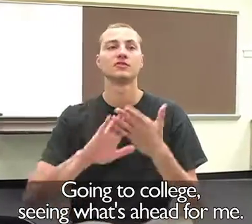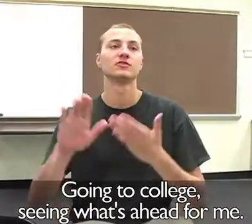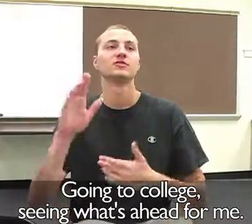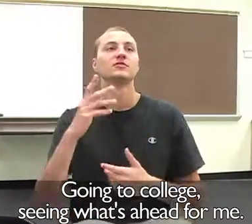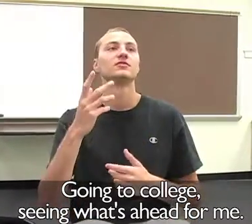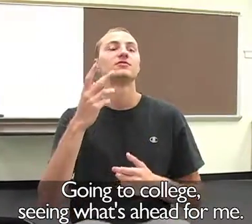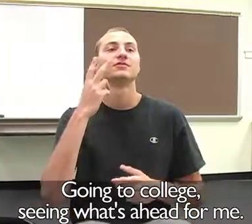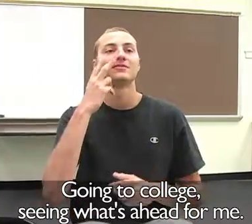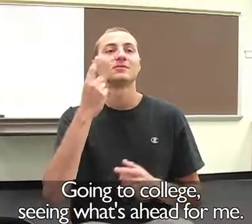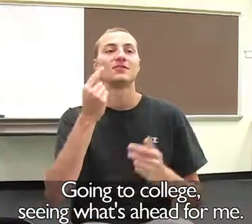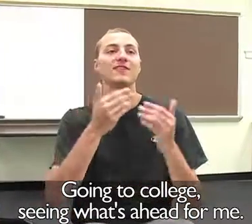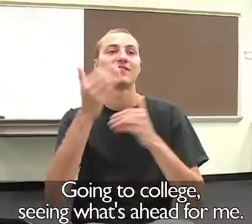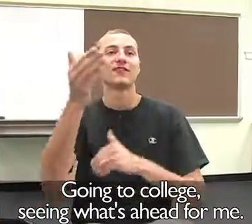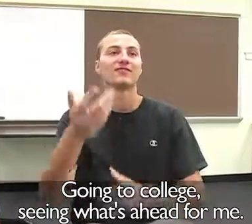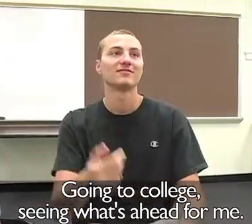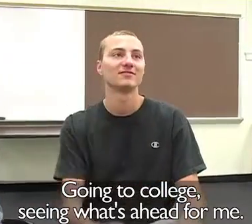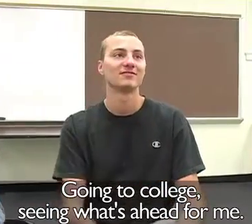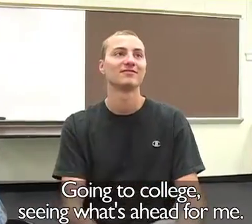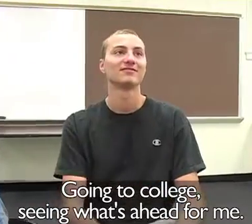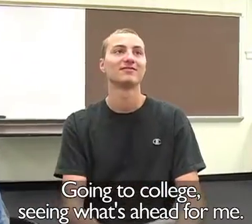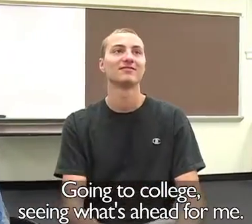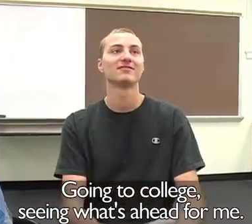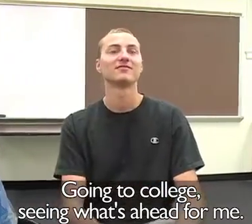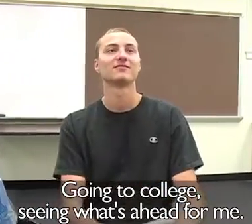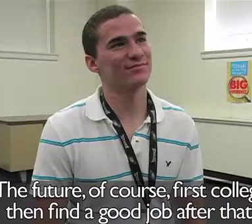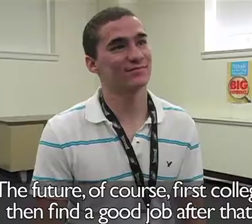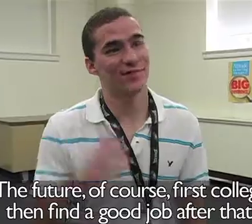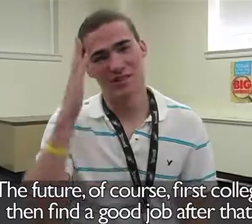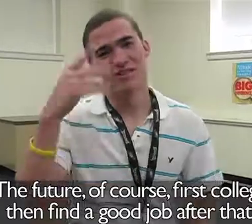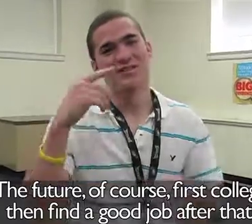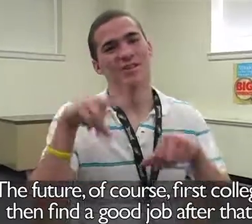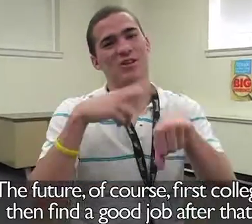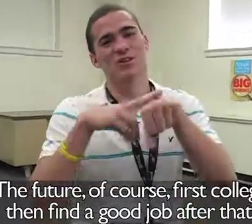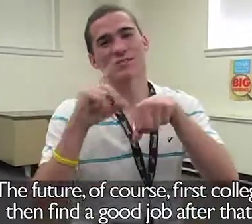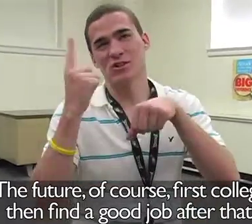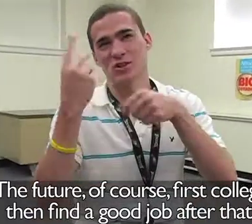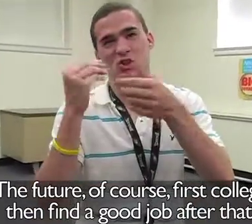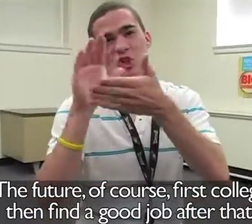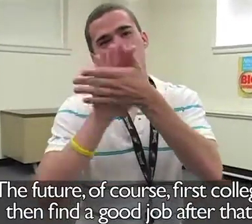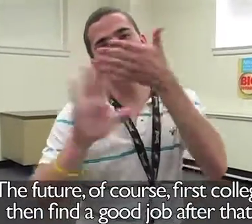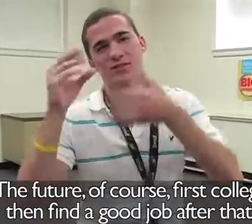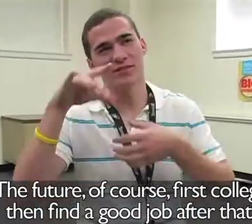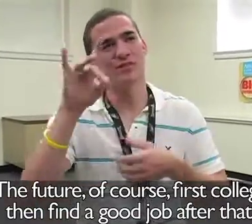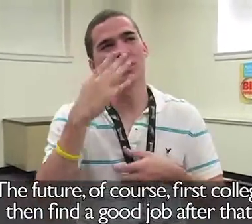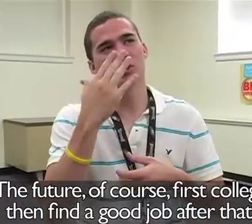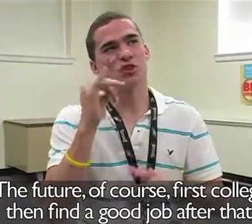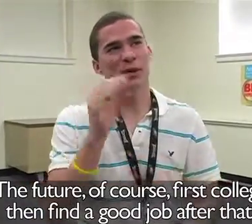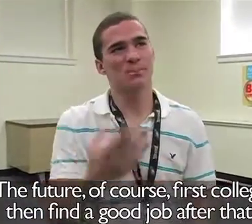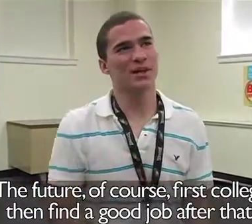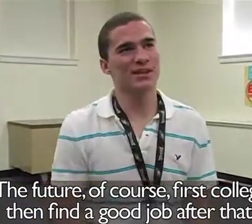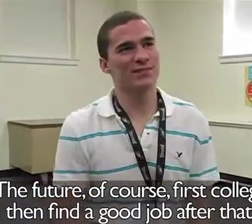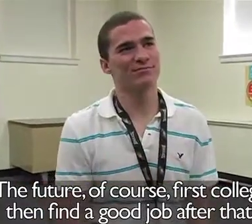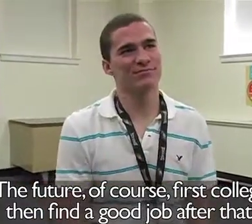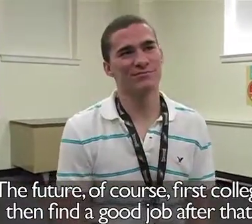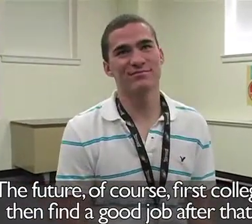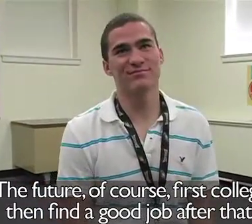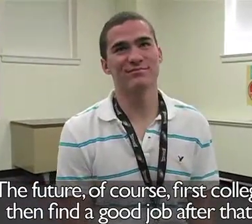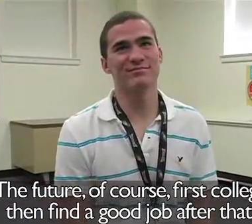Going to college, seeing what's ahead for me. The future of course, first college, find a good job after that.